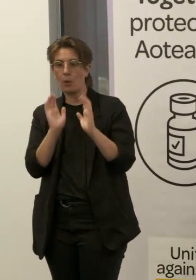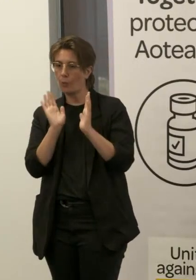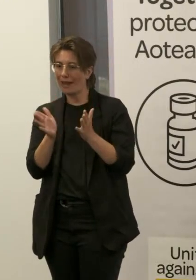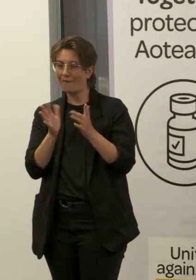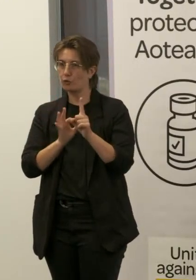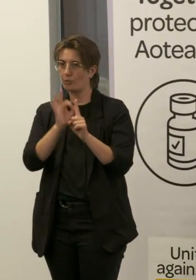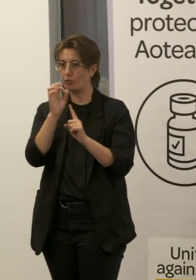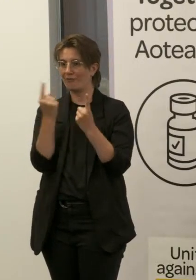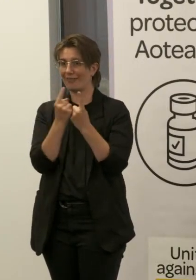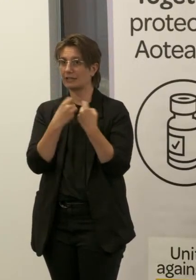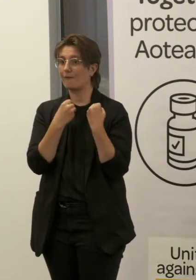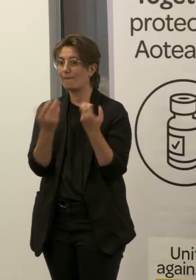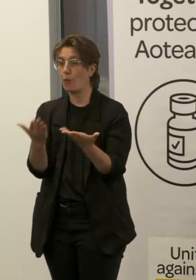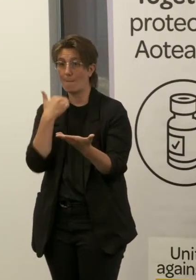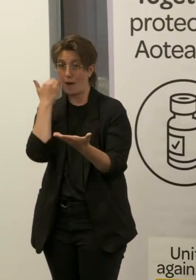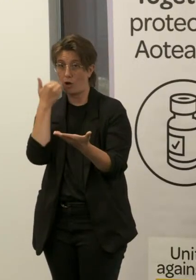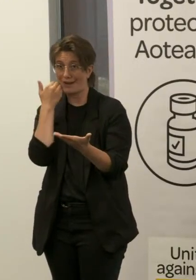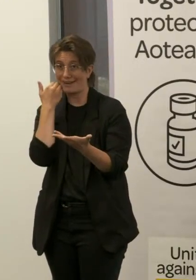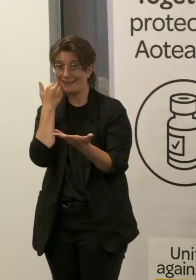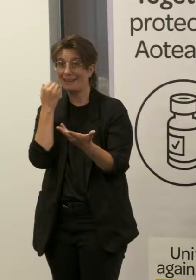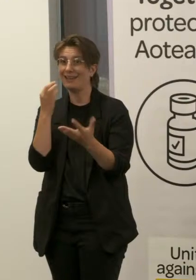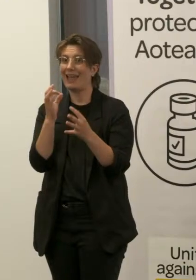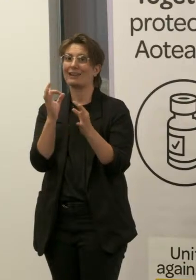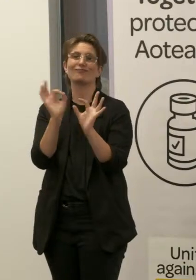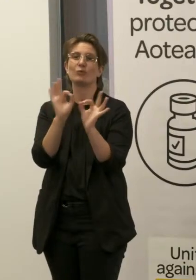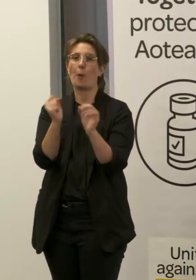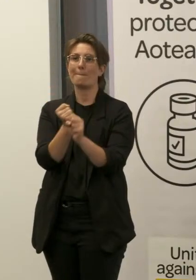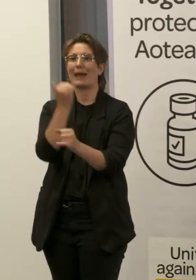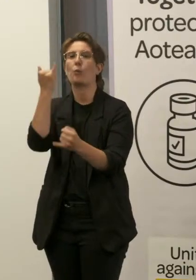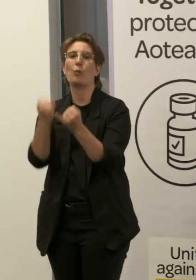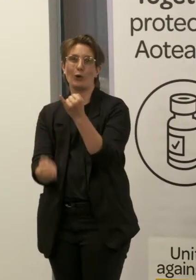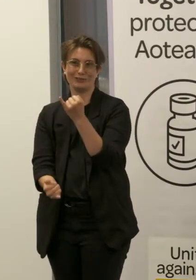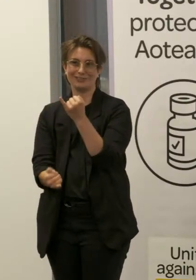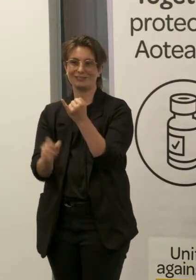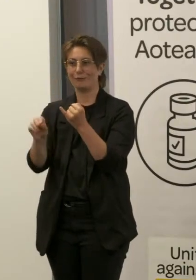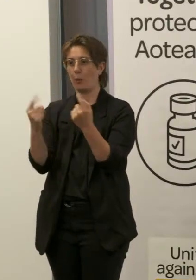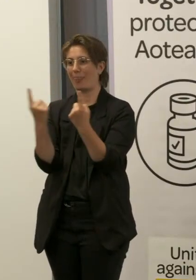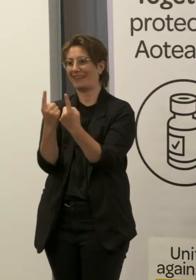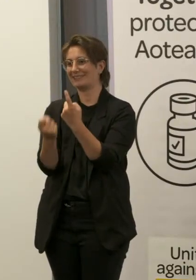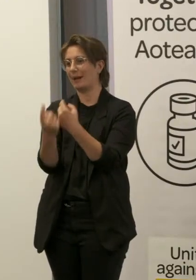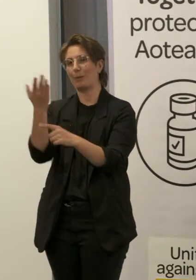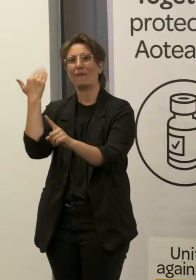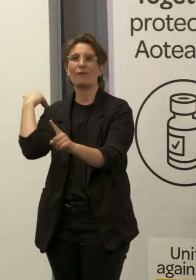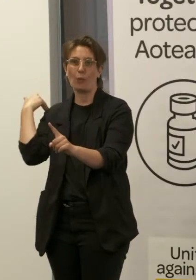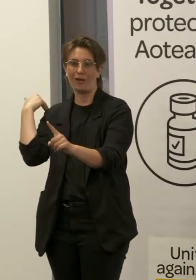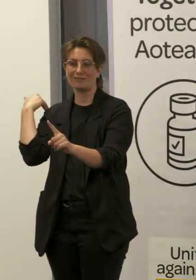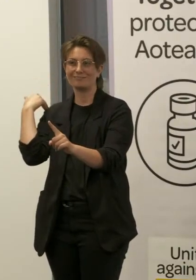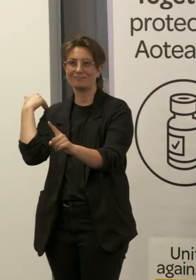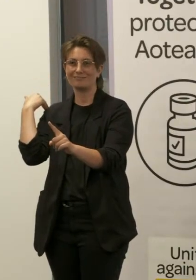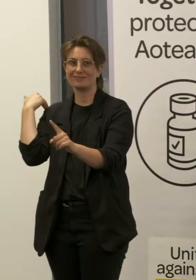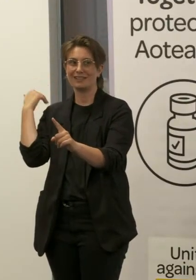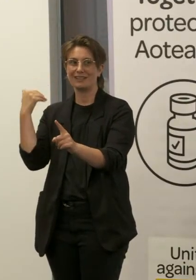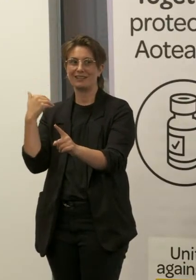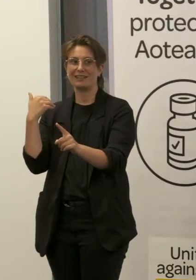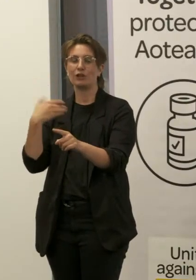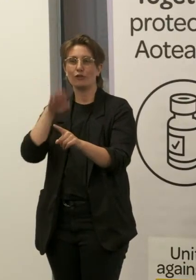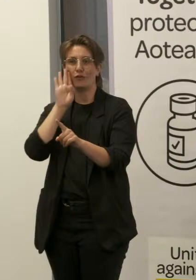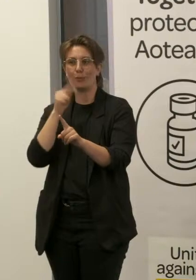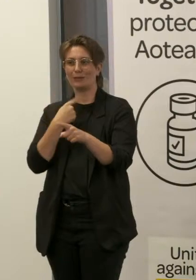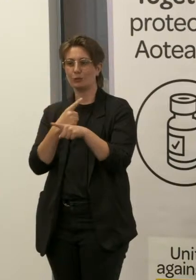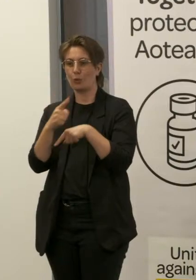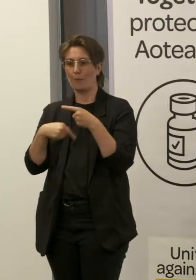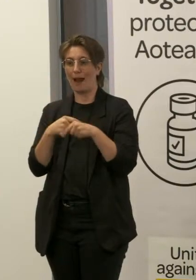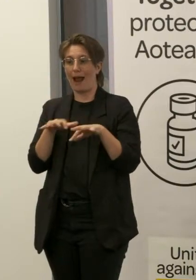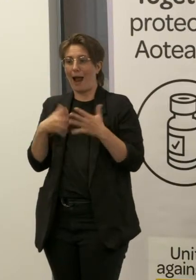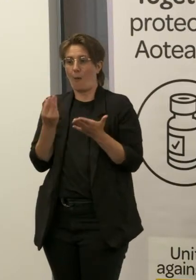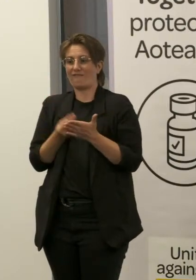occurred before, that we don't exacerbate issues that have gone on previously. And I think that's, you heard me talk about the way we've funded in our model. Actually,